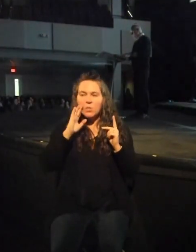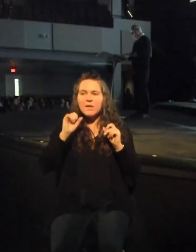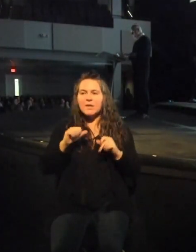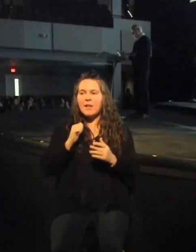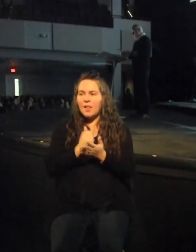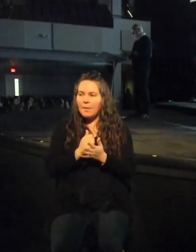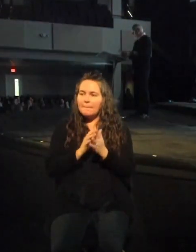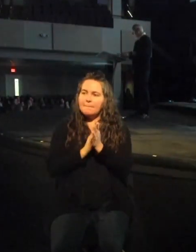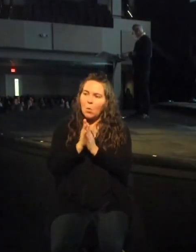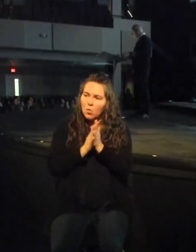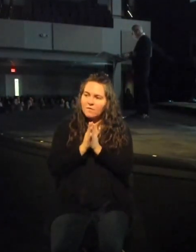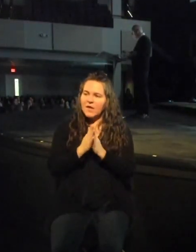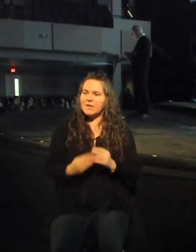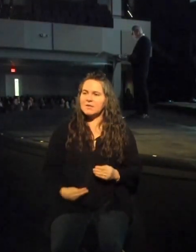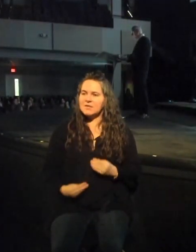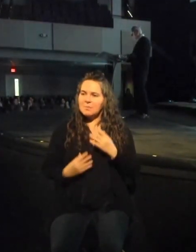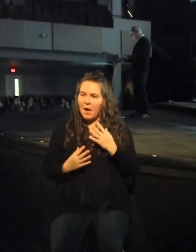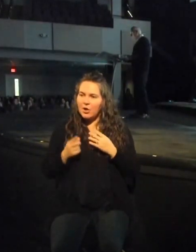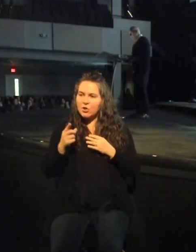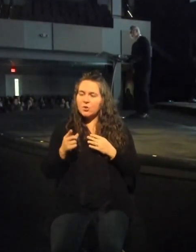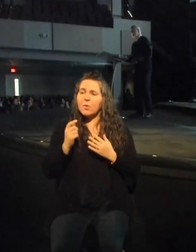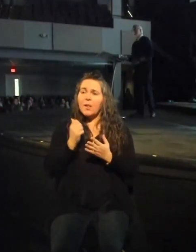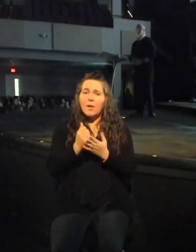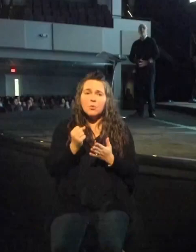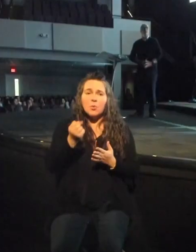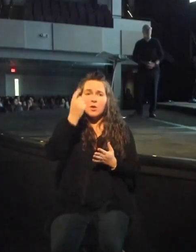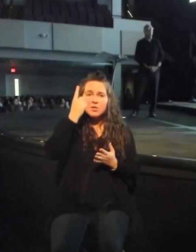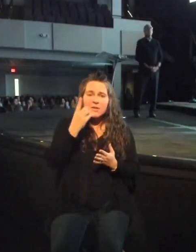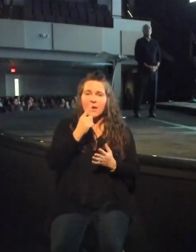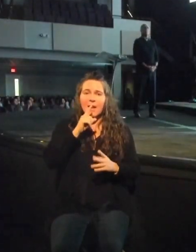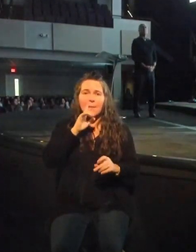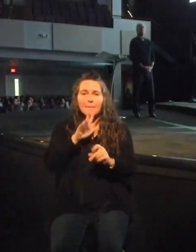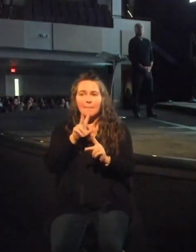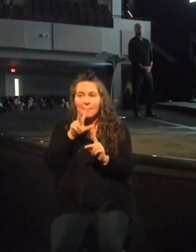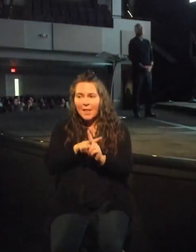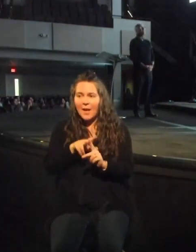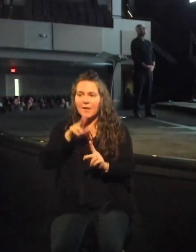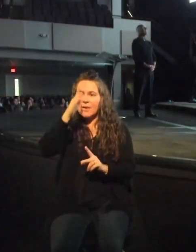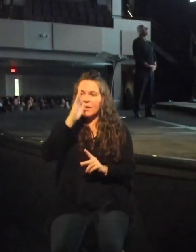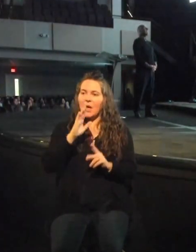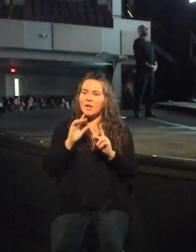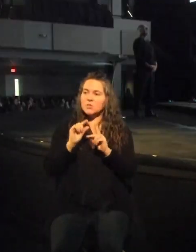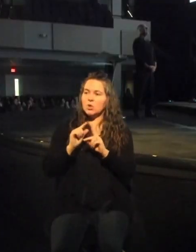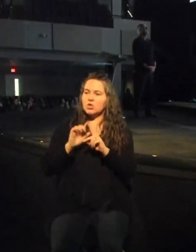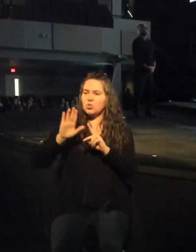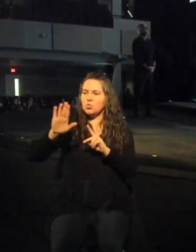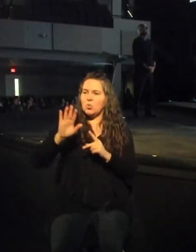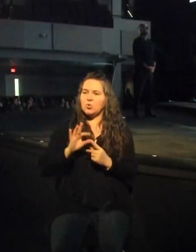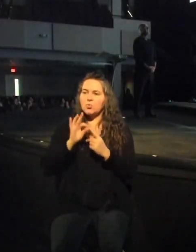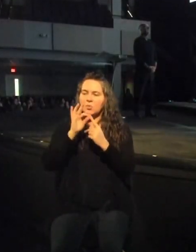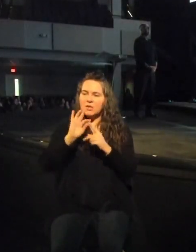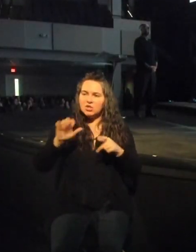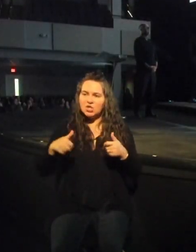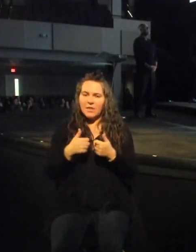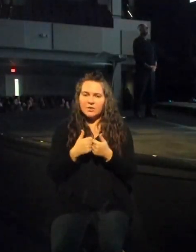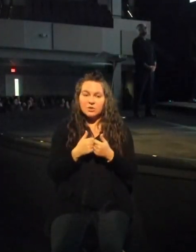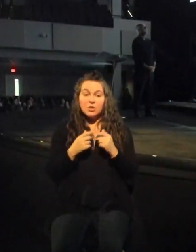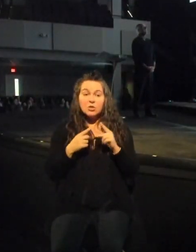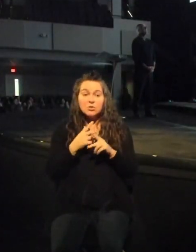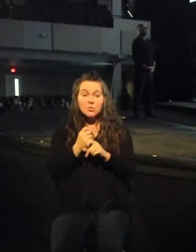and inspire you and help you understand and apply God's word to your unique challenges you're facing. To get your copy, visit